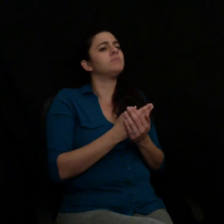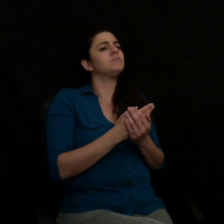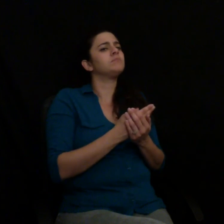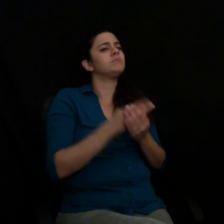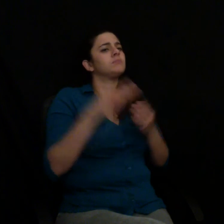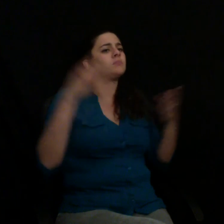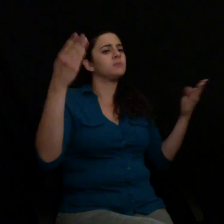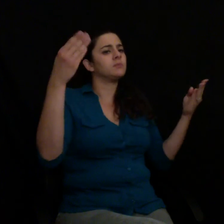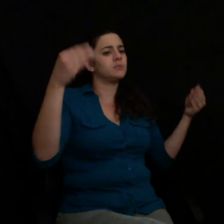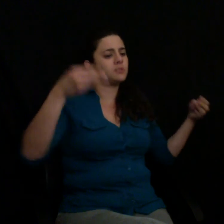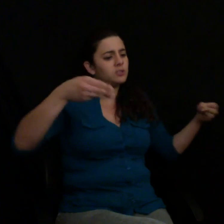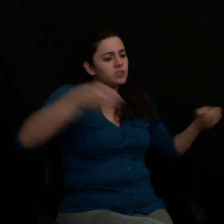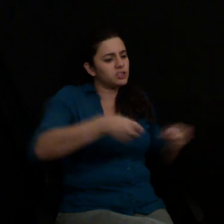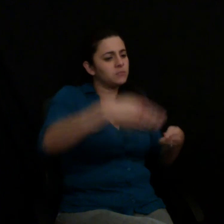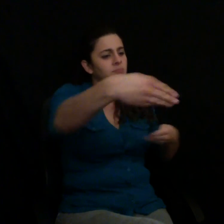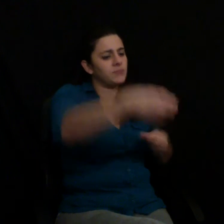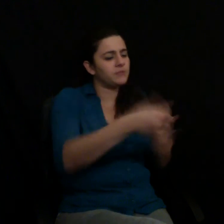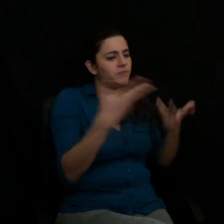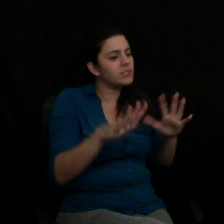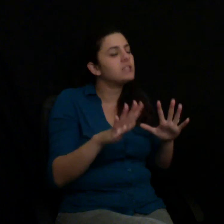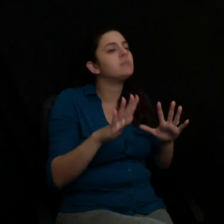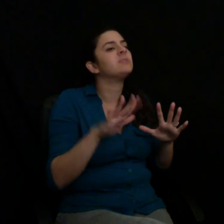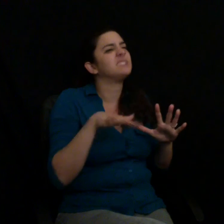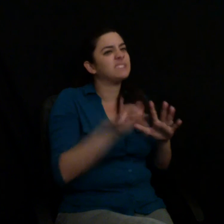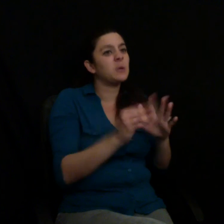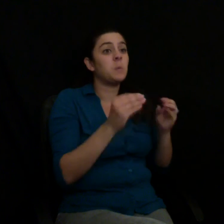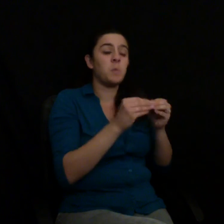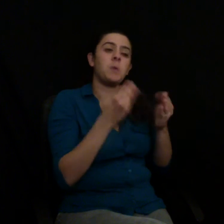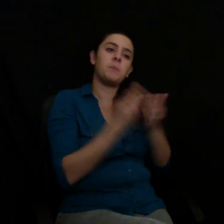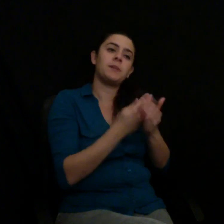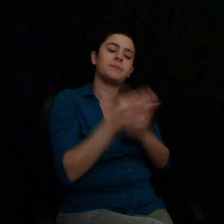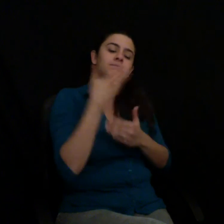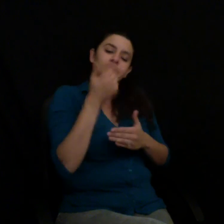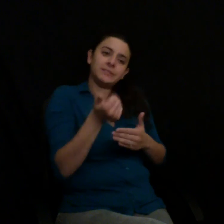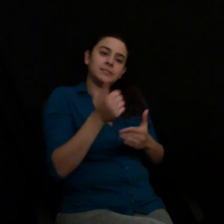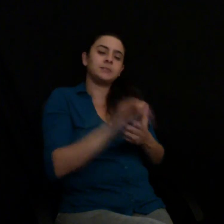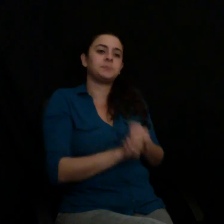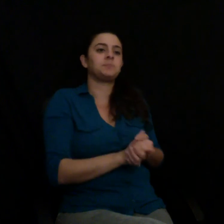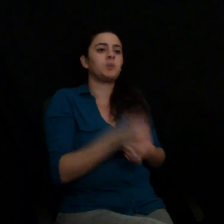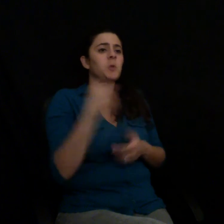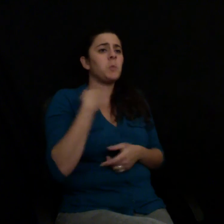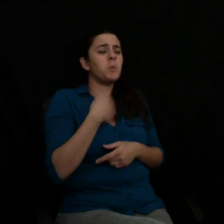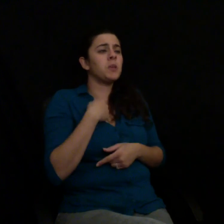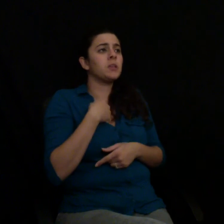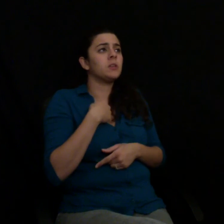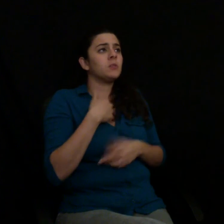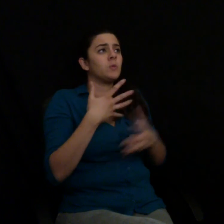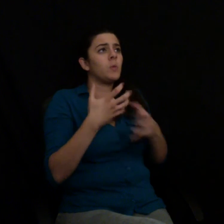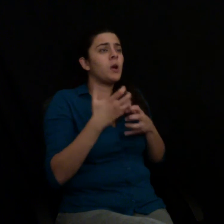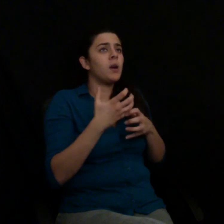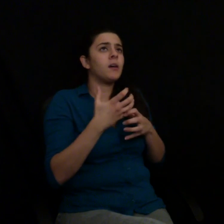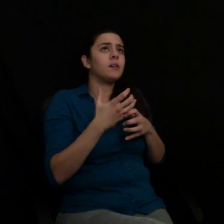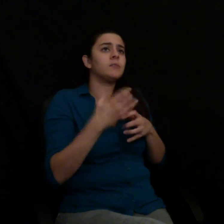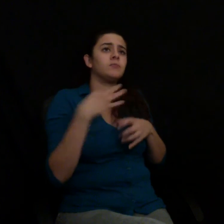plan to volunteer and help out communities the entire way from Alaska to Argentina. And not only are we giving back